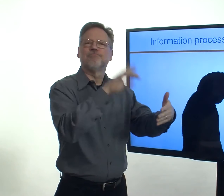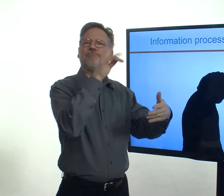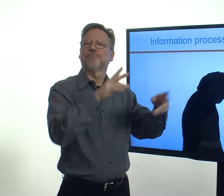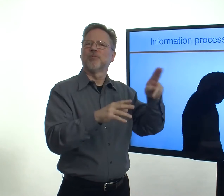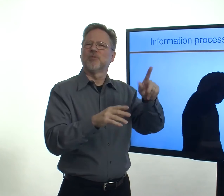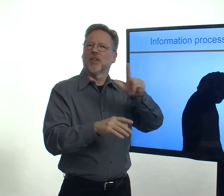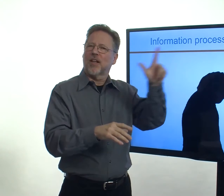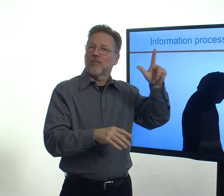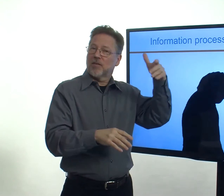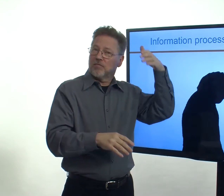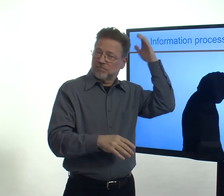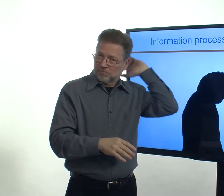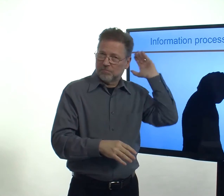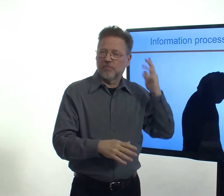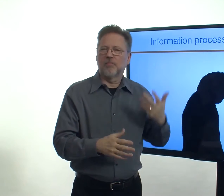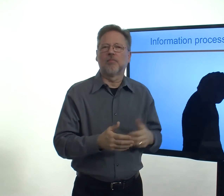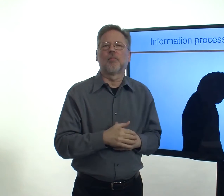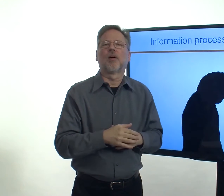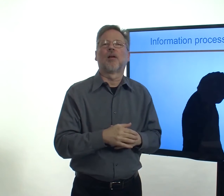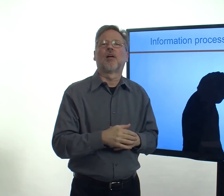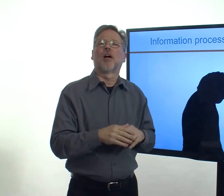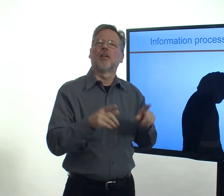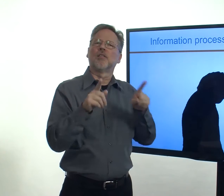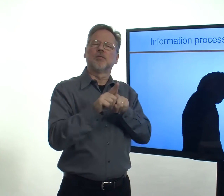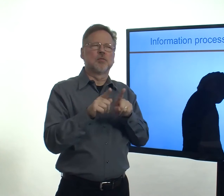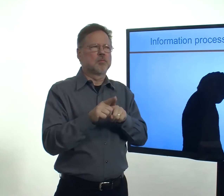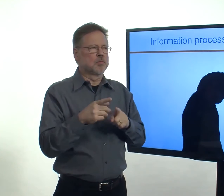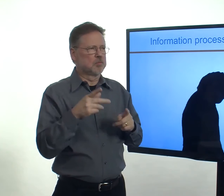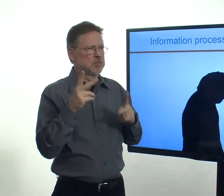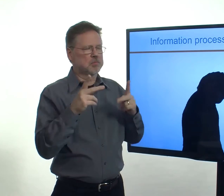have also been found to process signed linguistic information in their left hemispheres.